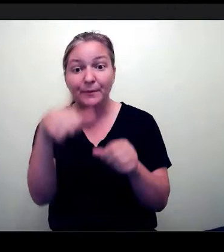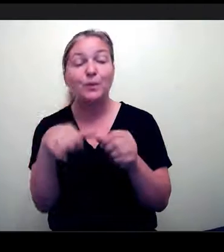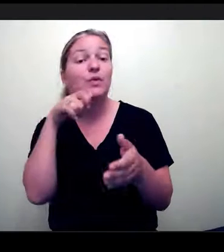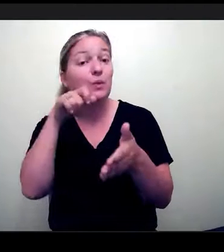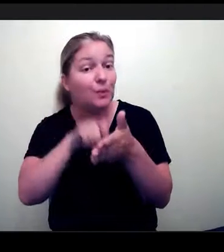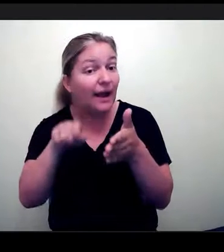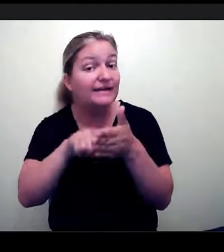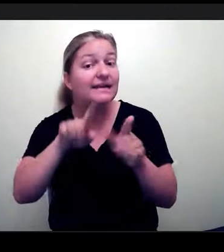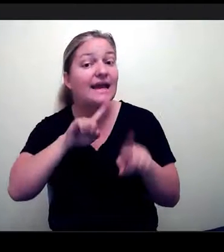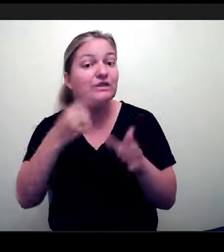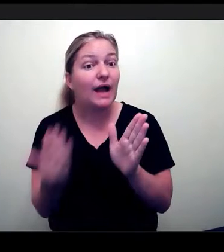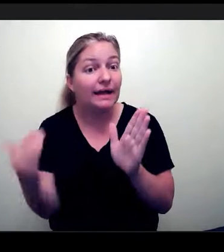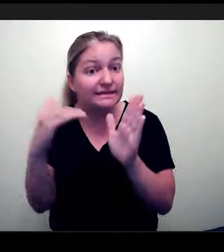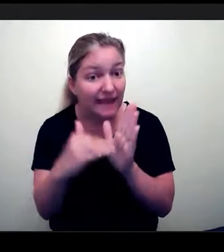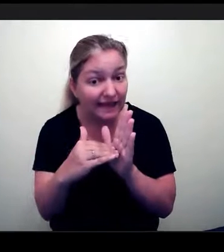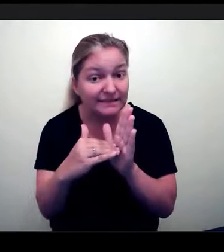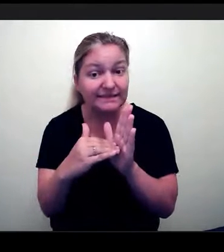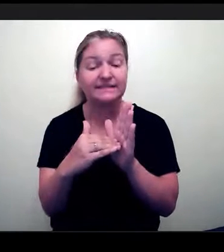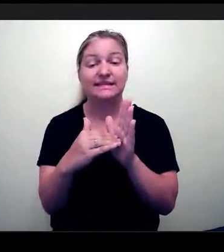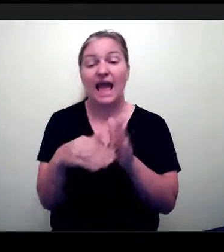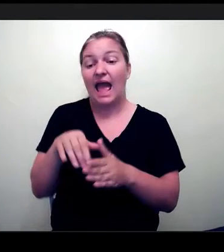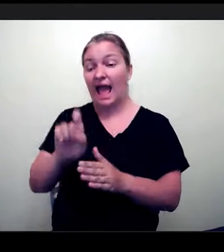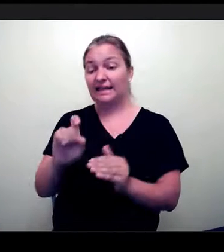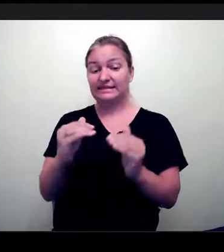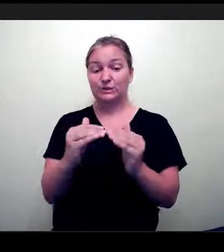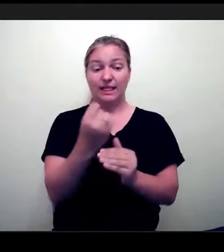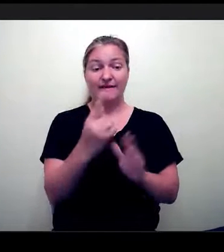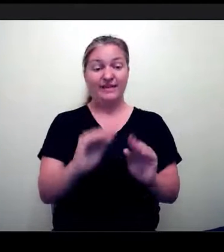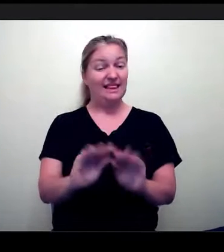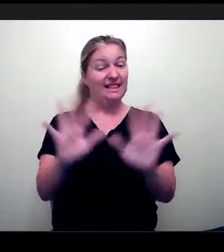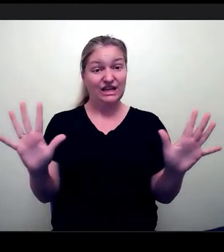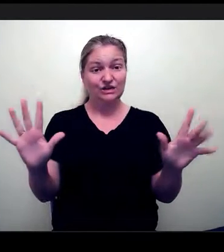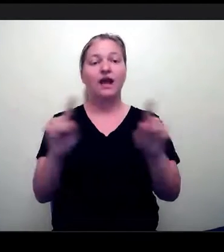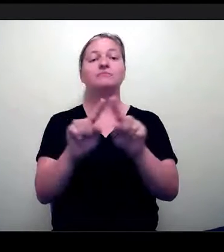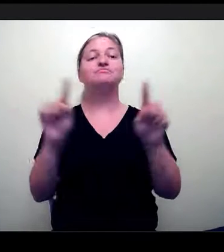we then rewrite it nice and clear and put it in a box.